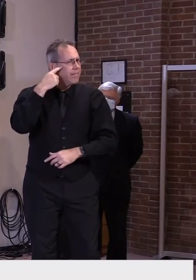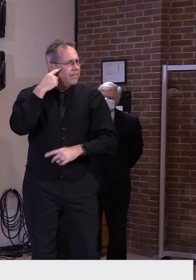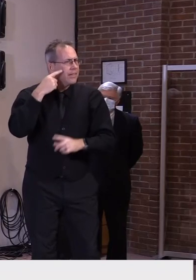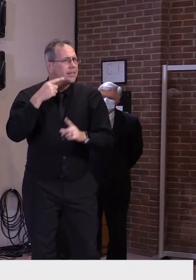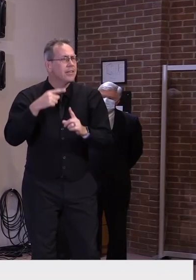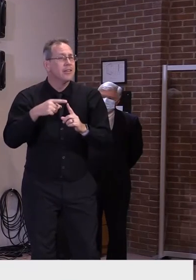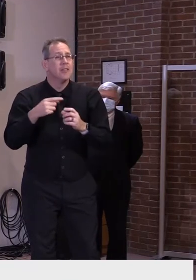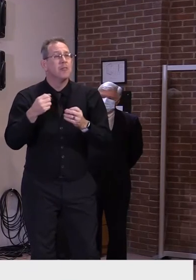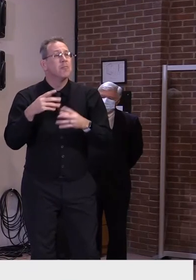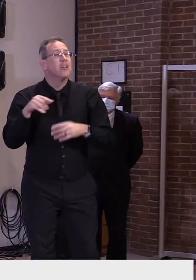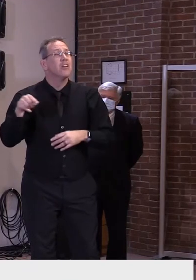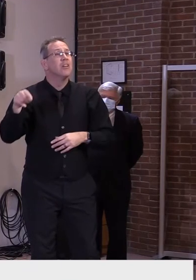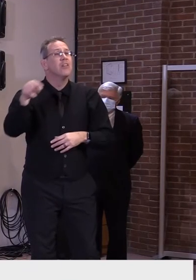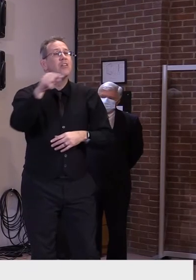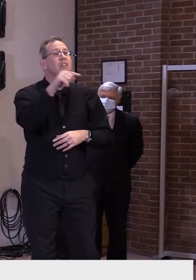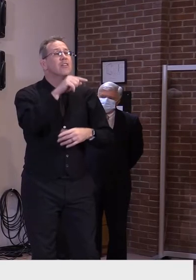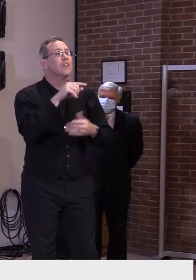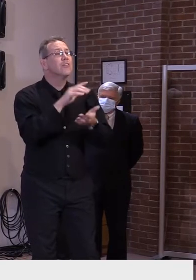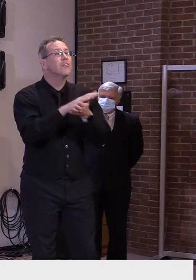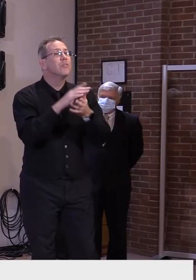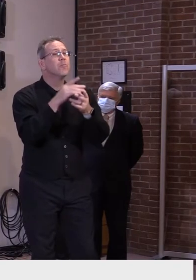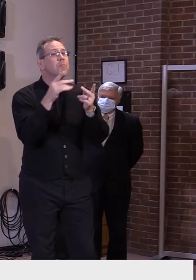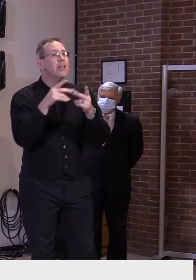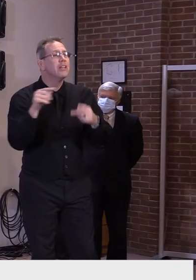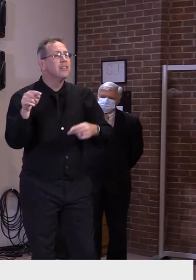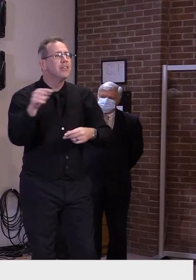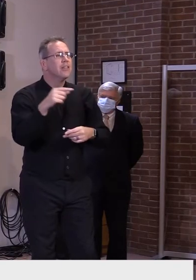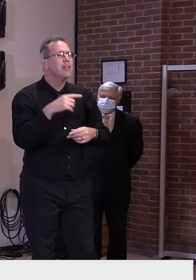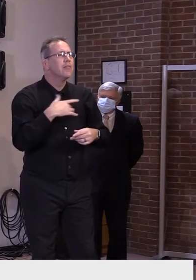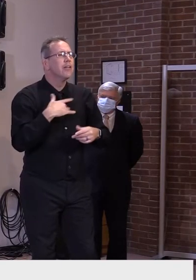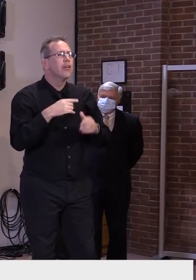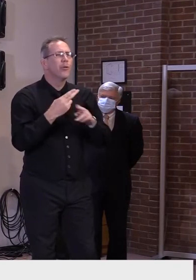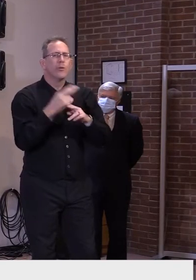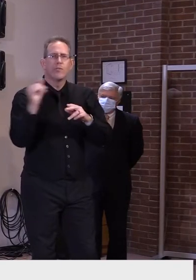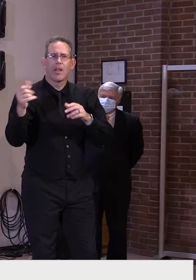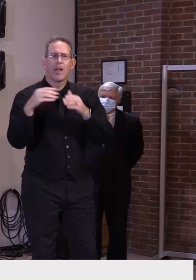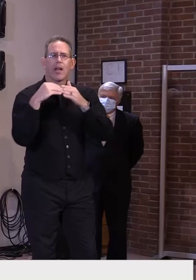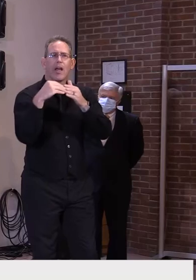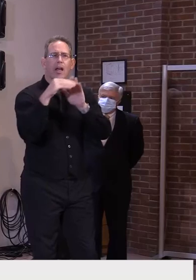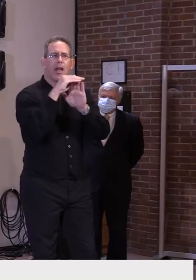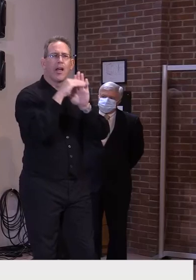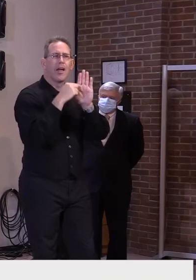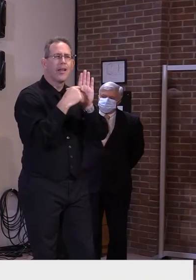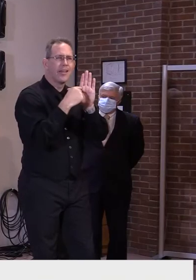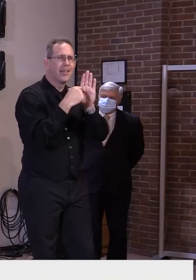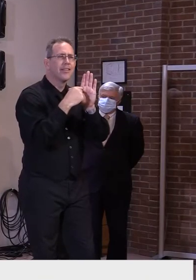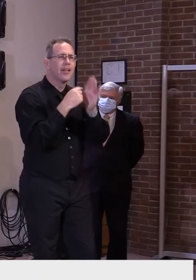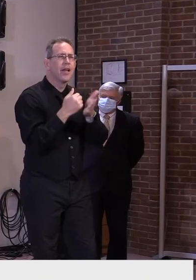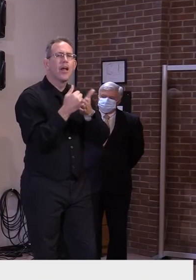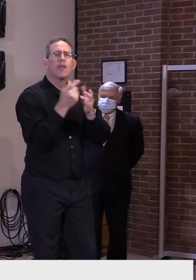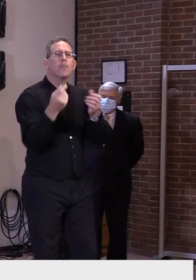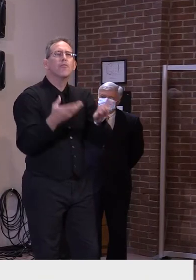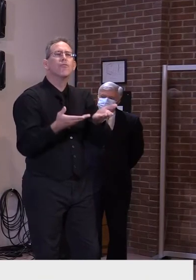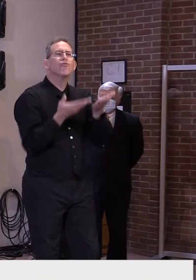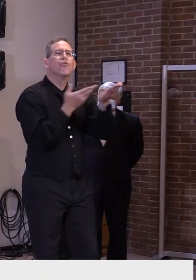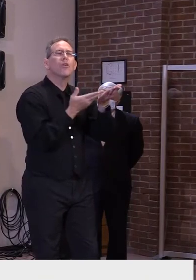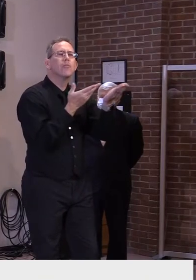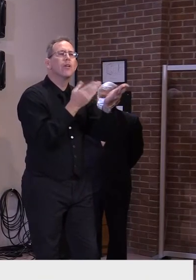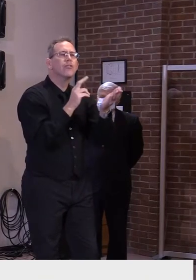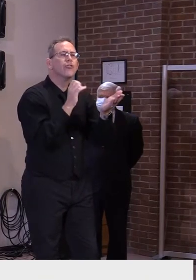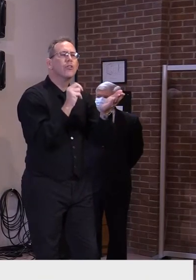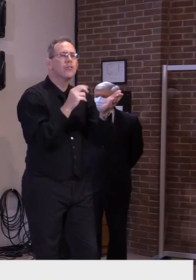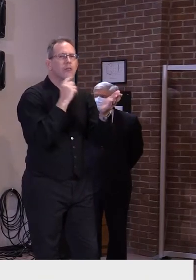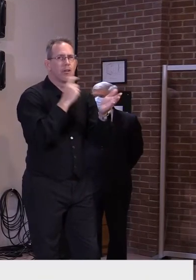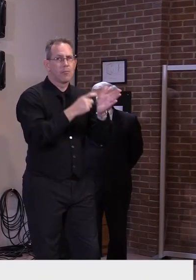guidance as recommendations and not necessarily something that needs to be strictly adhered to. Yeah, that could be true